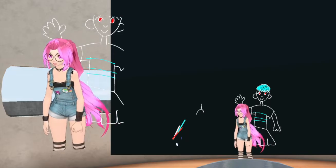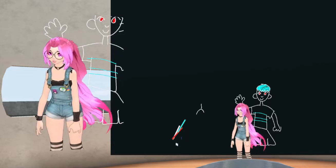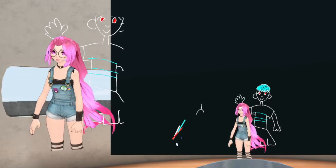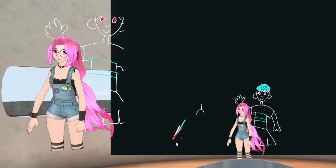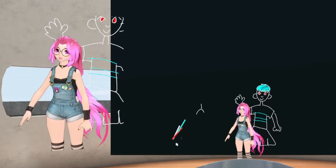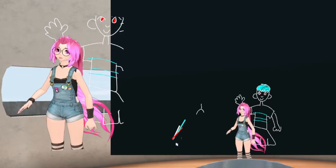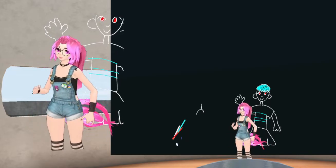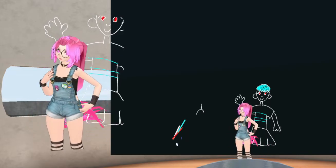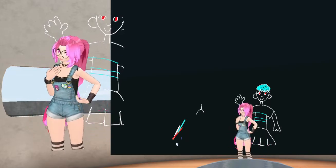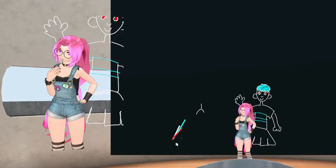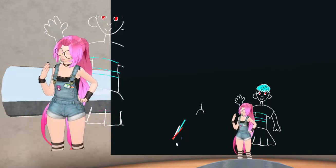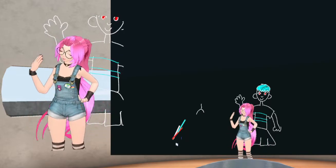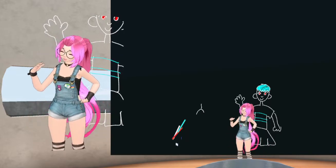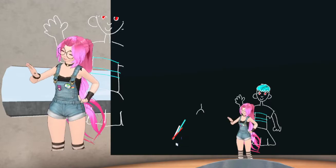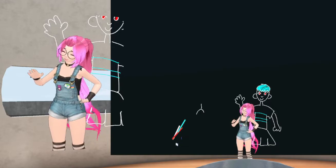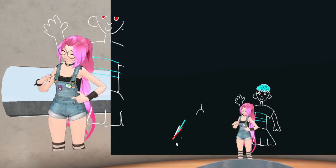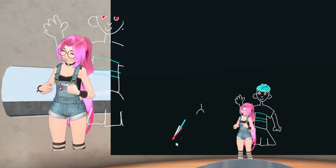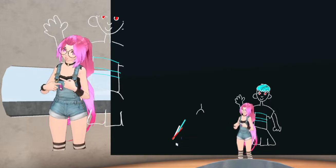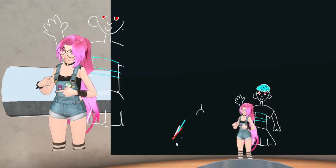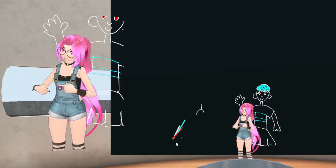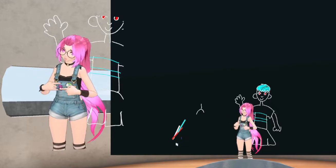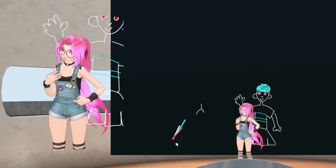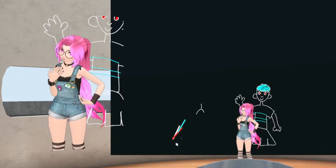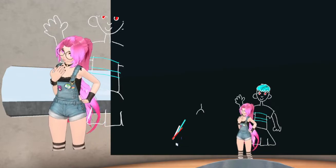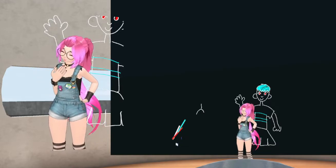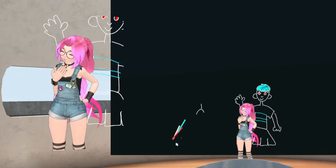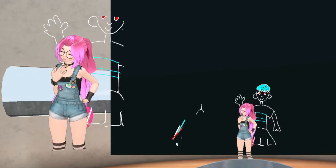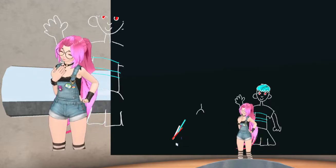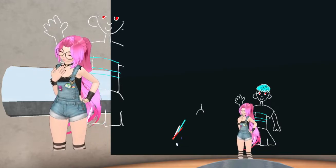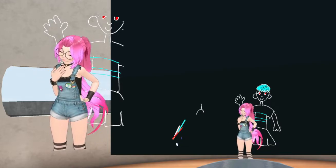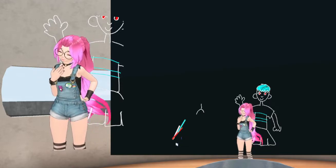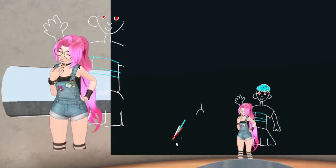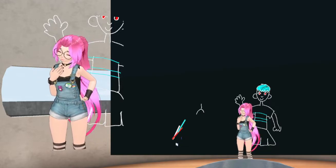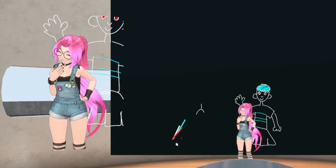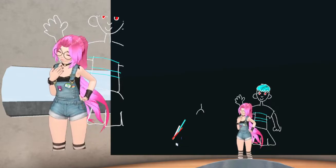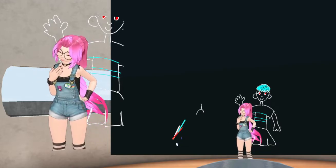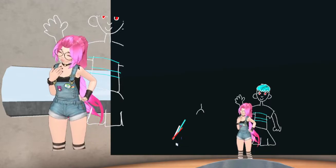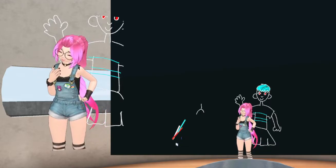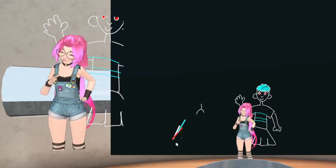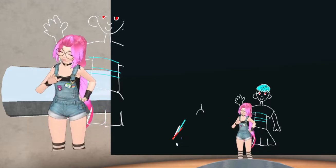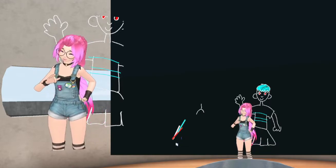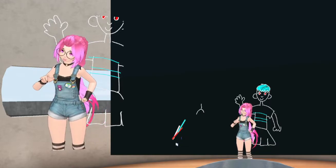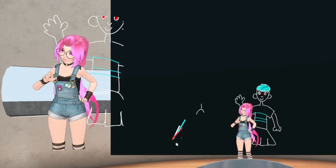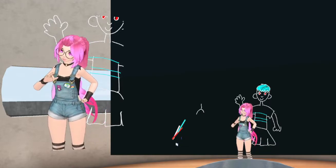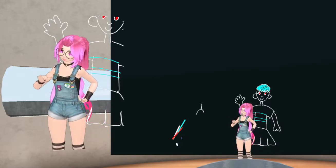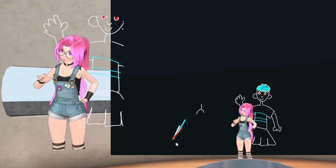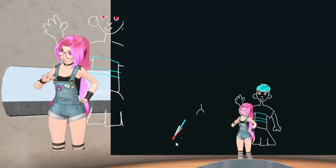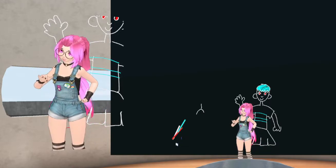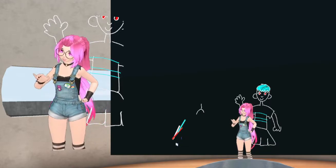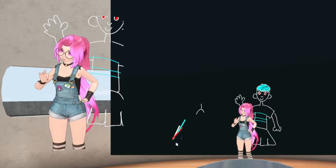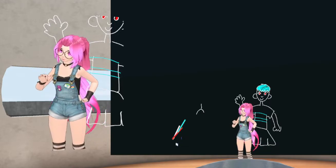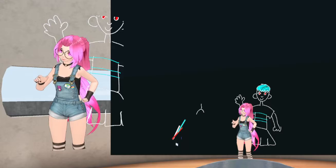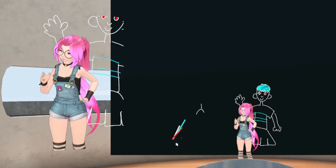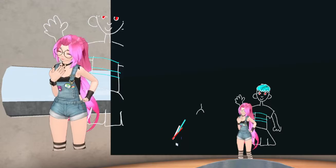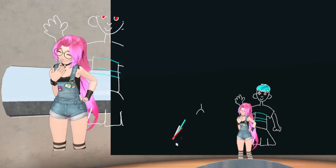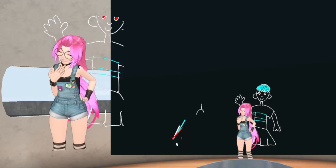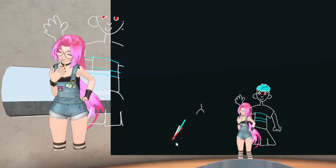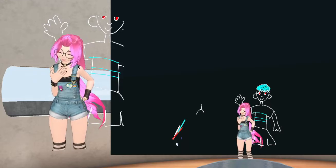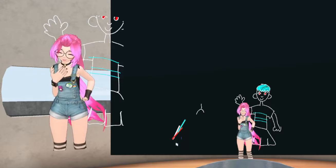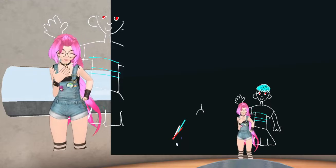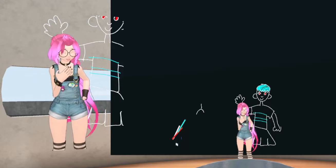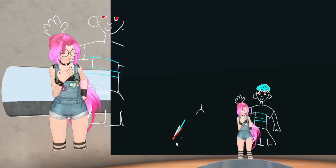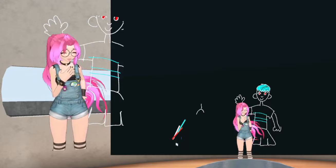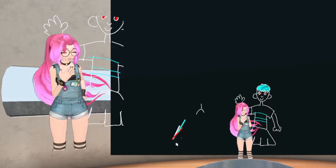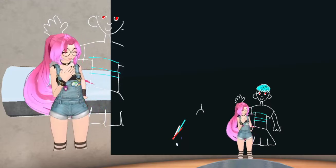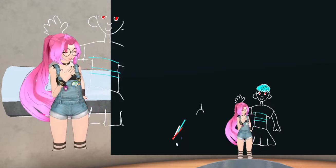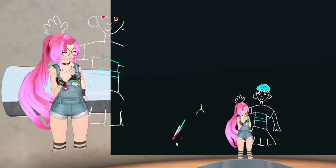Tie-dye colors. I actually don't know if there's a sign for tie-dye. I don't know. I think I'd fingerspell tie-dye. That's